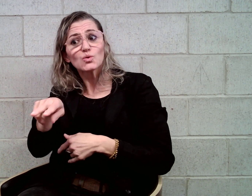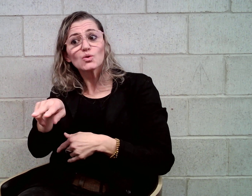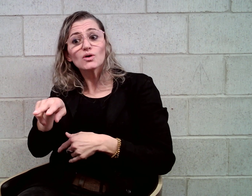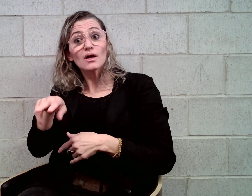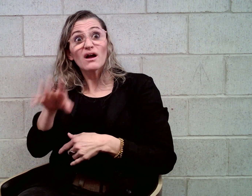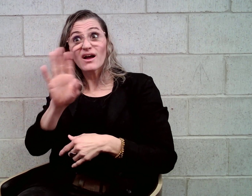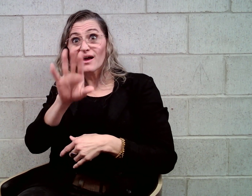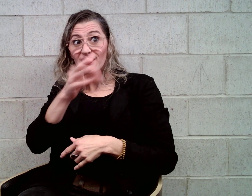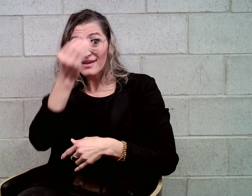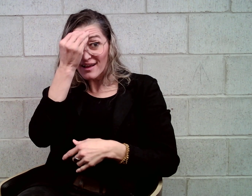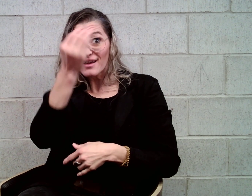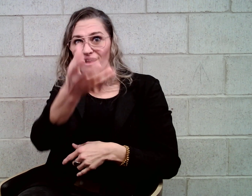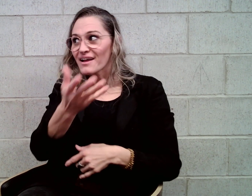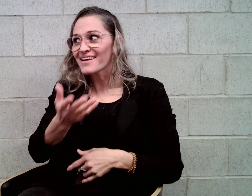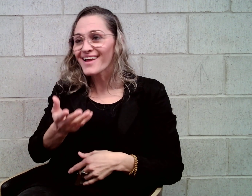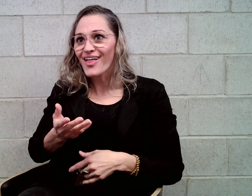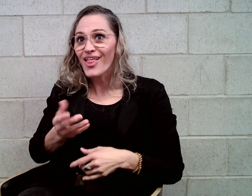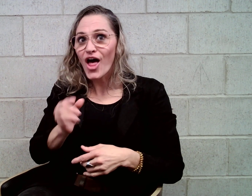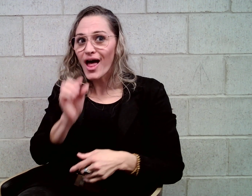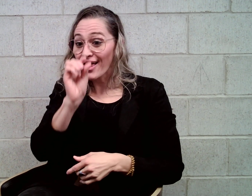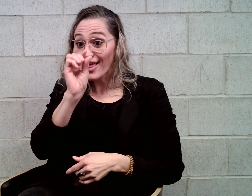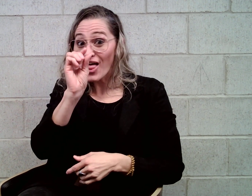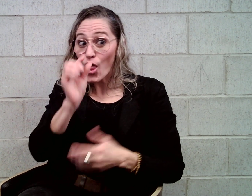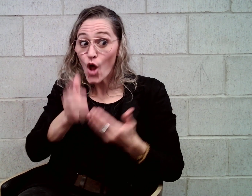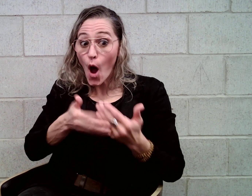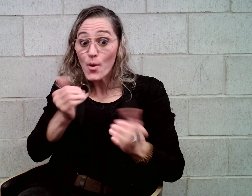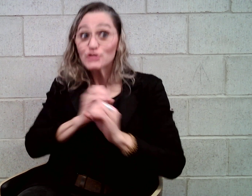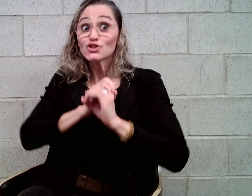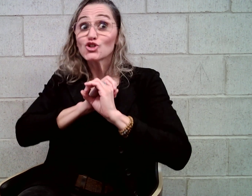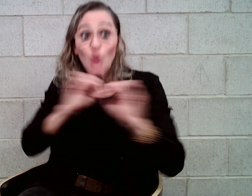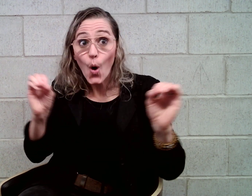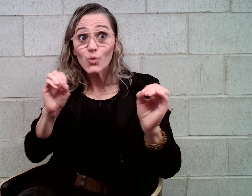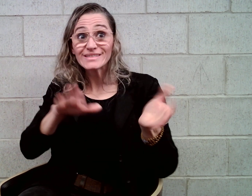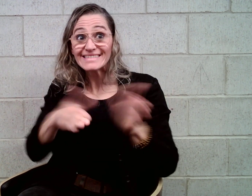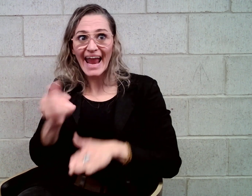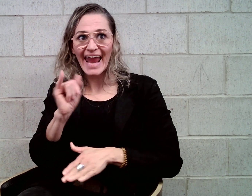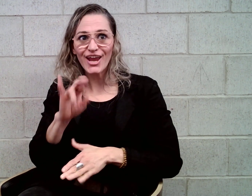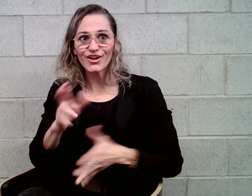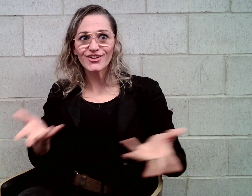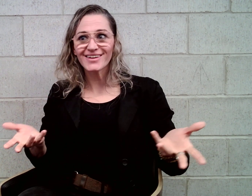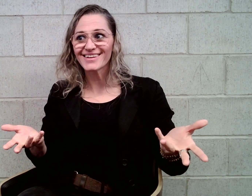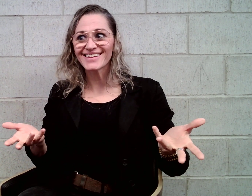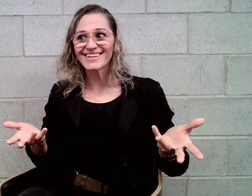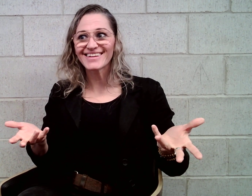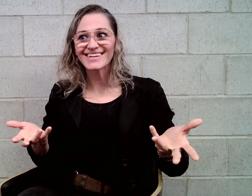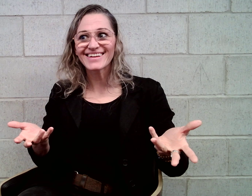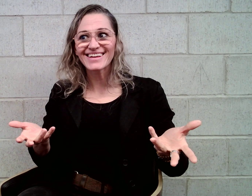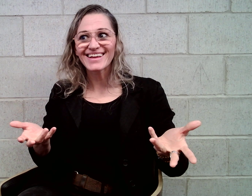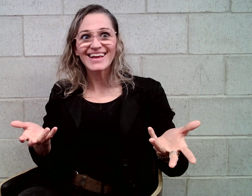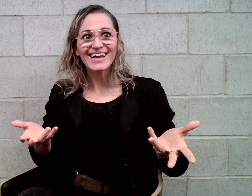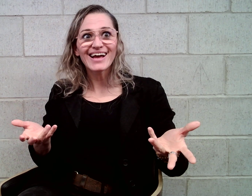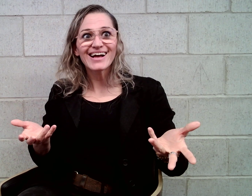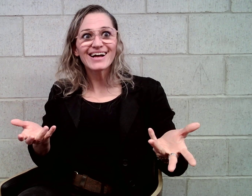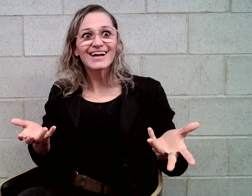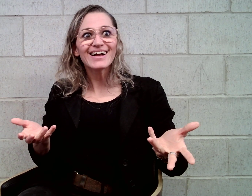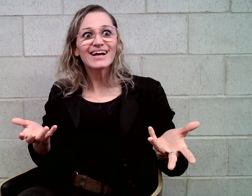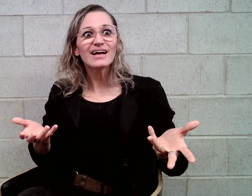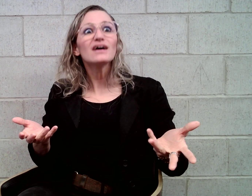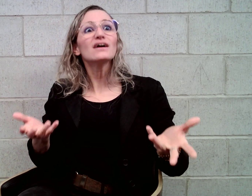continued into 2022. And honestly, sometimes there was, in 2022, I think there was almost no dead